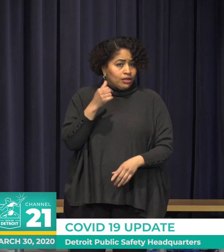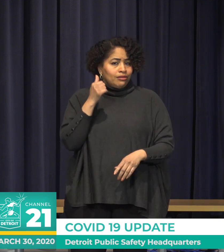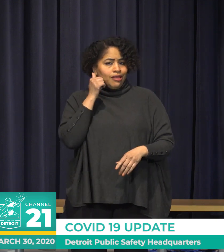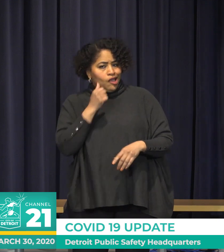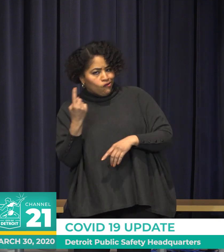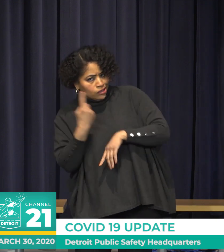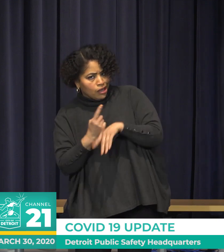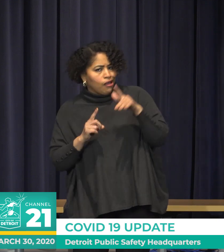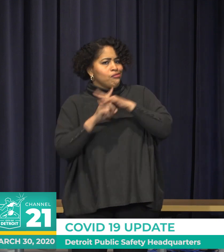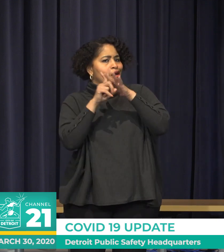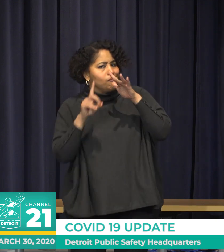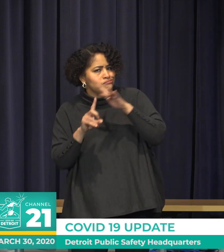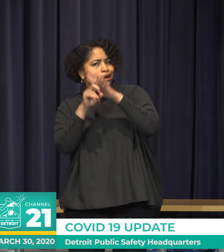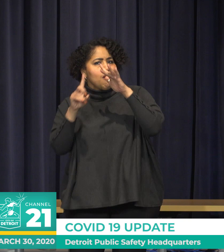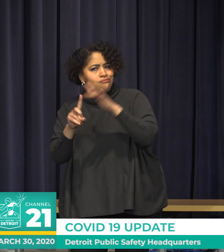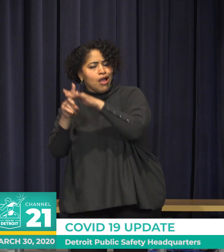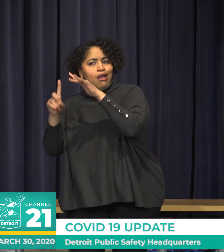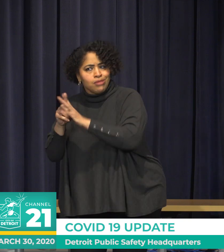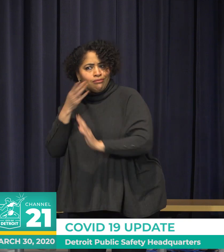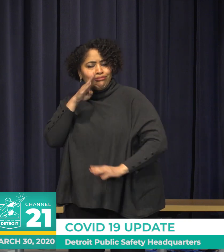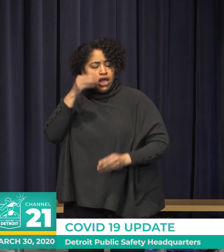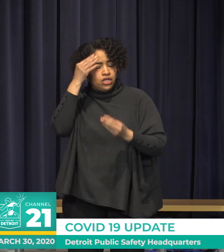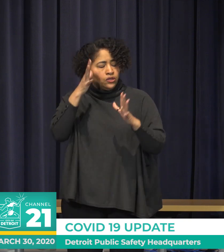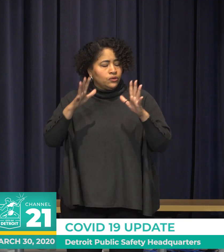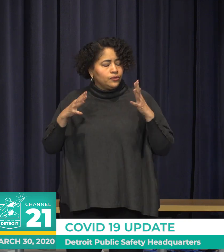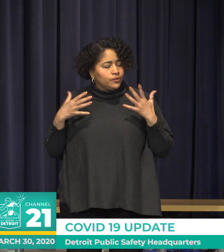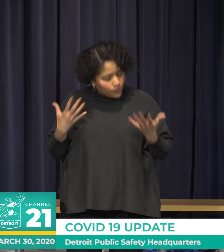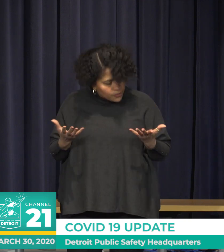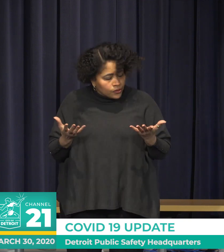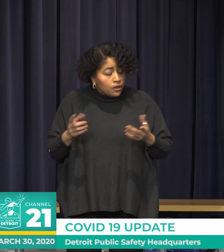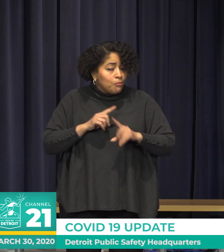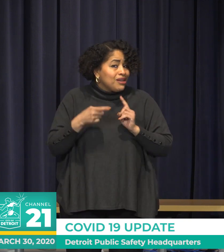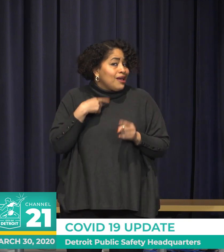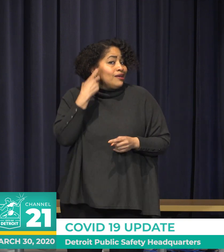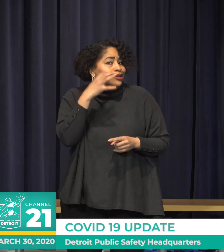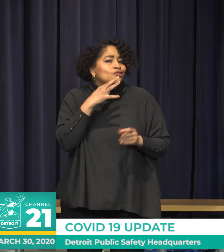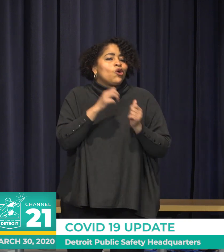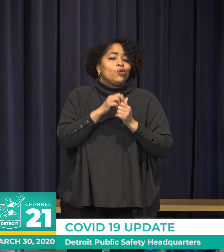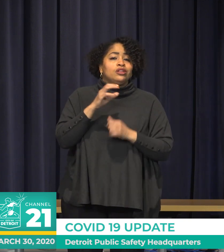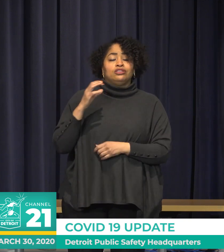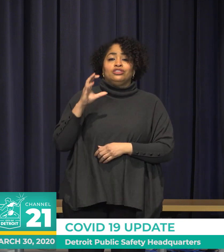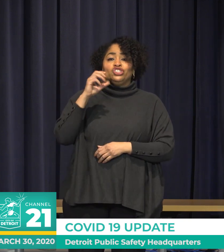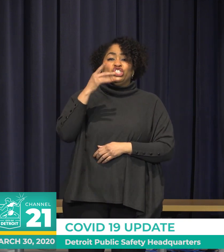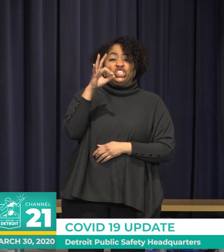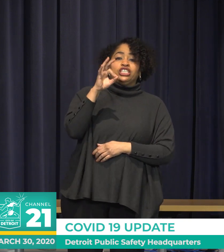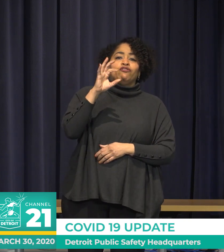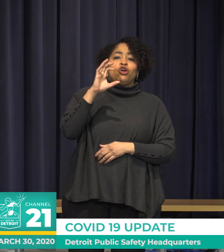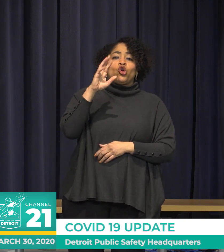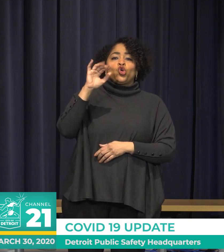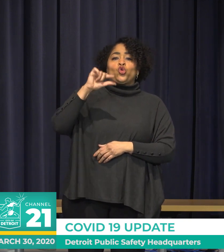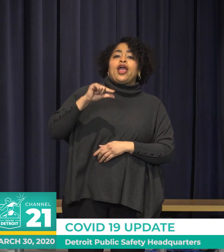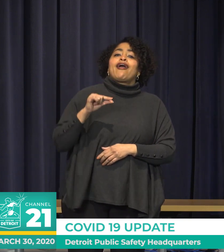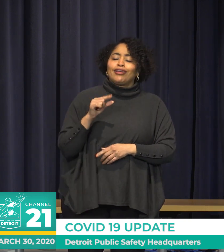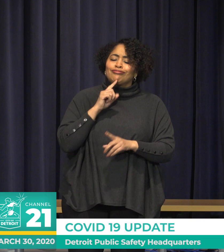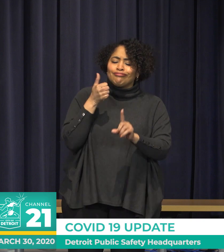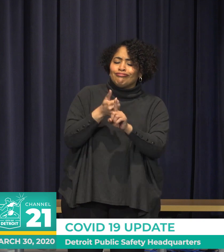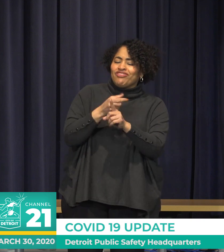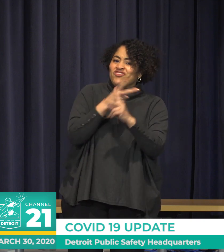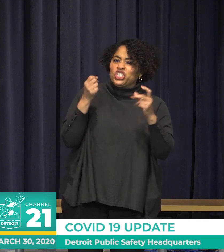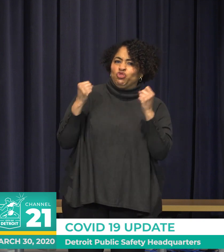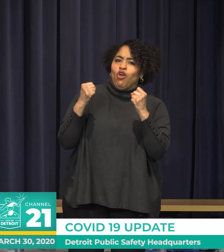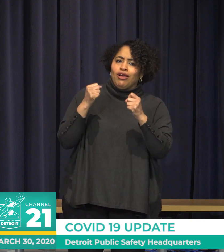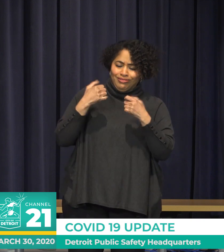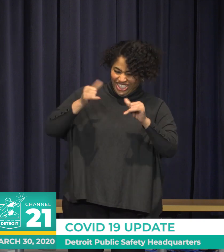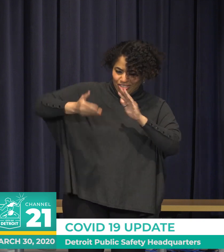after another of bad news here. But I just got off the phone with Chief Craig, who is very strong. He's very much